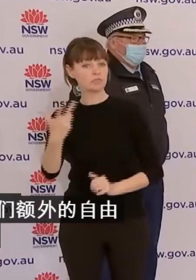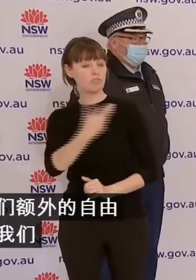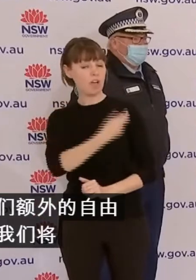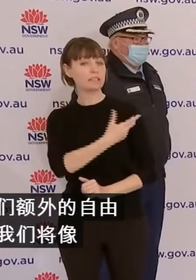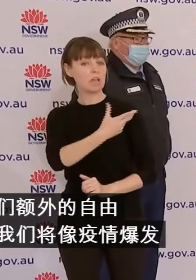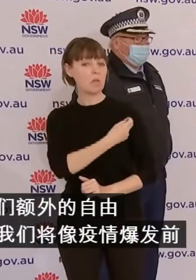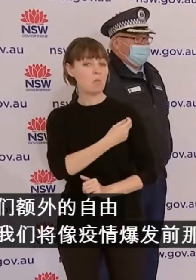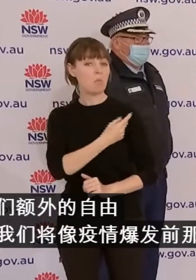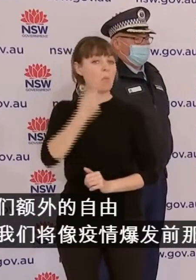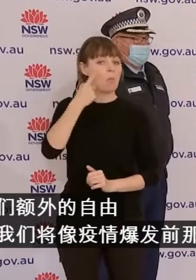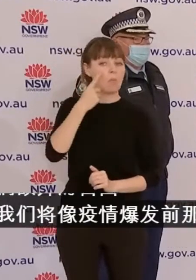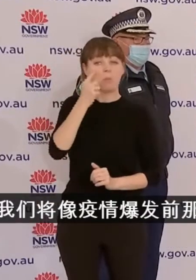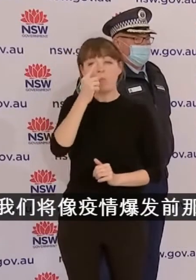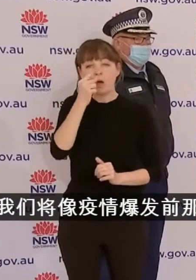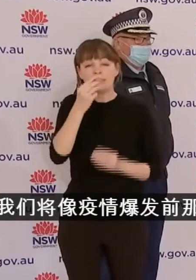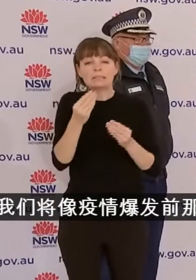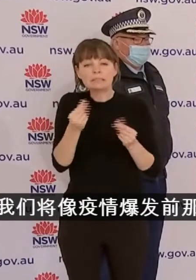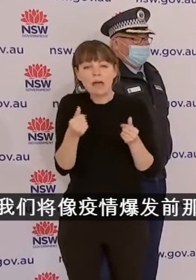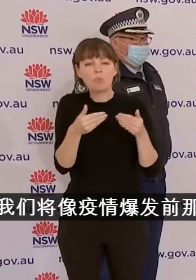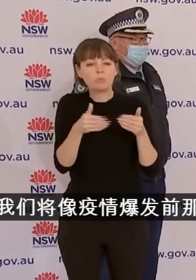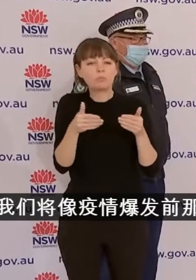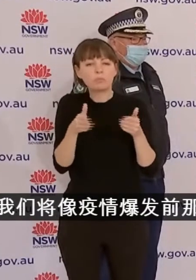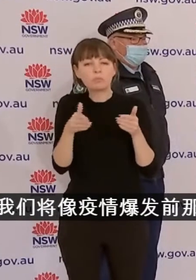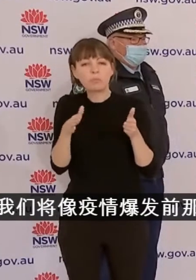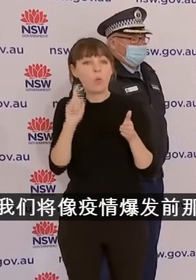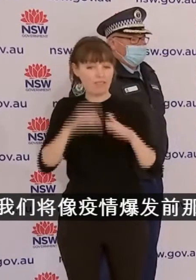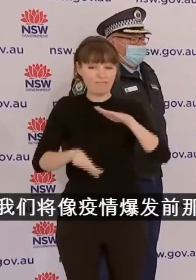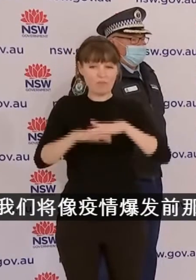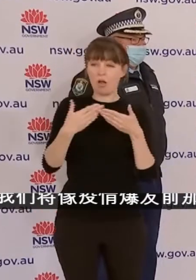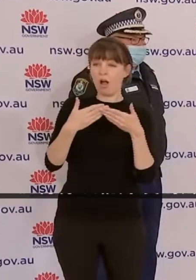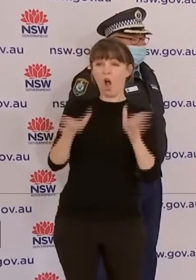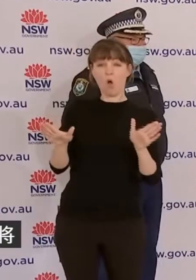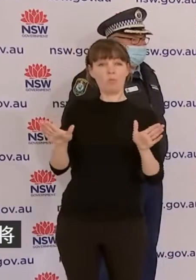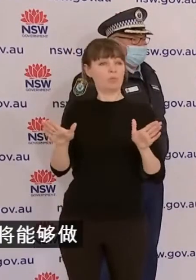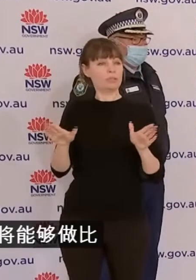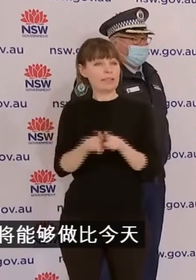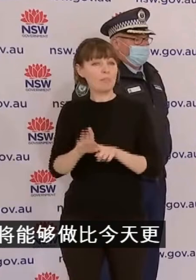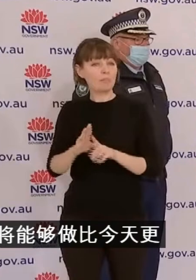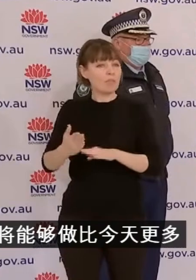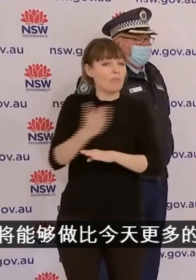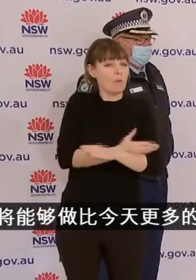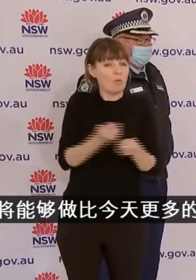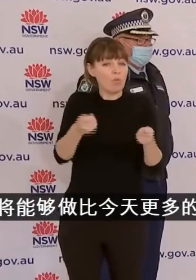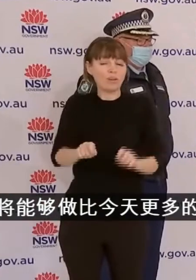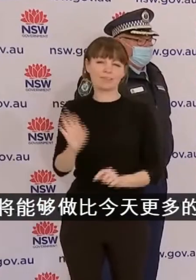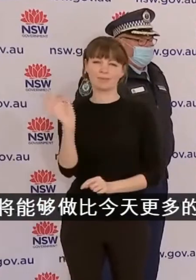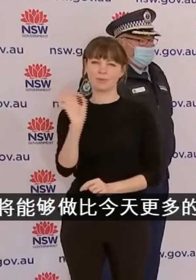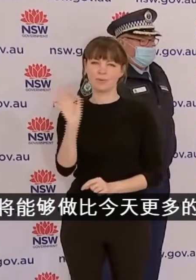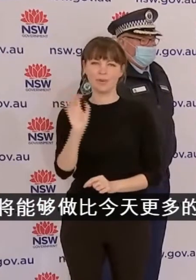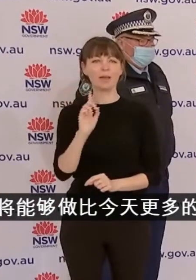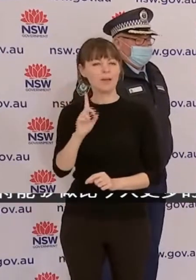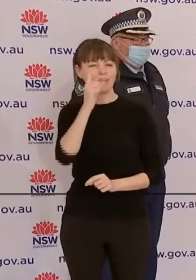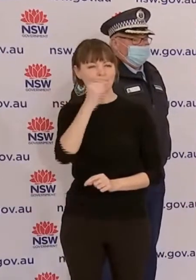it mean we will live like we did before the outbreak? No. But what it does mean is that people will be able to do more than what they can